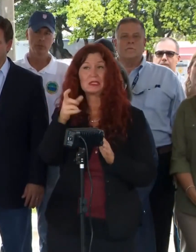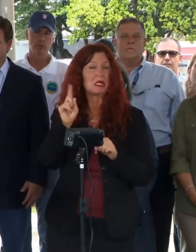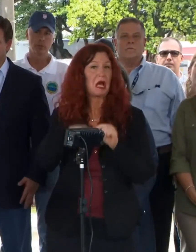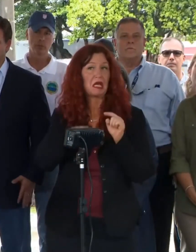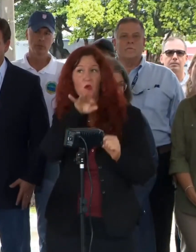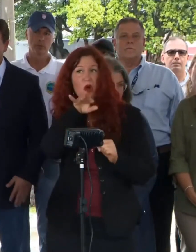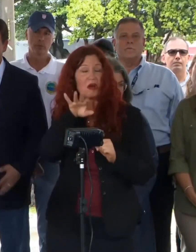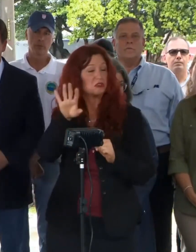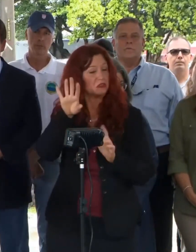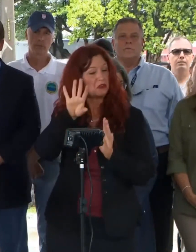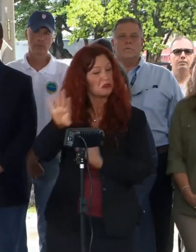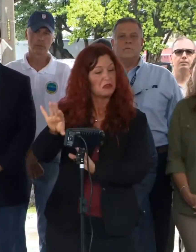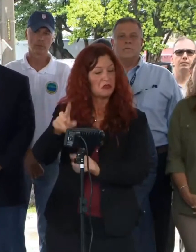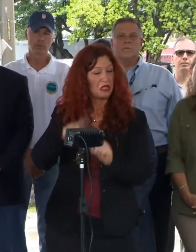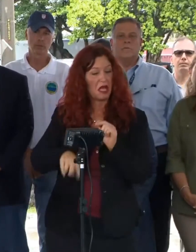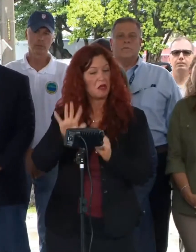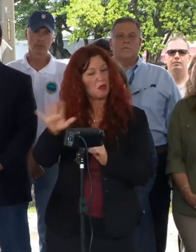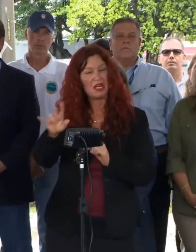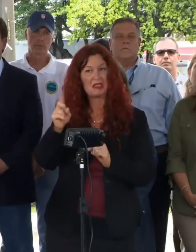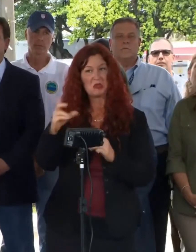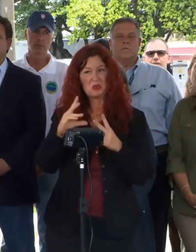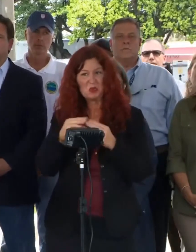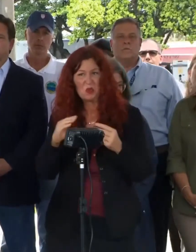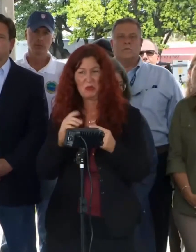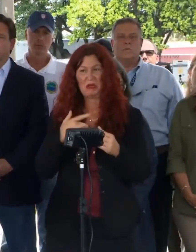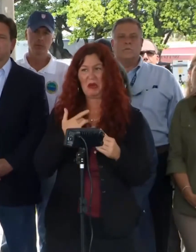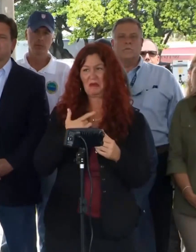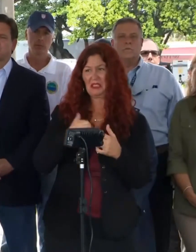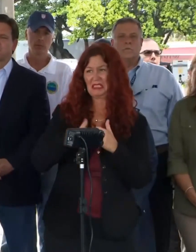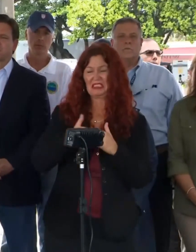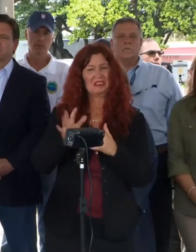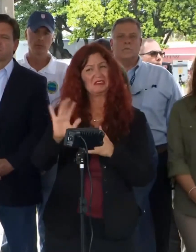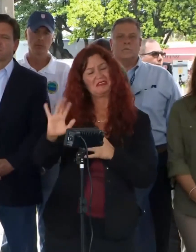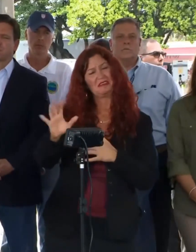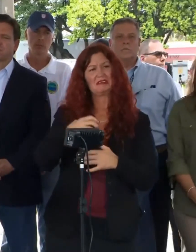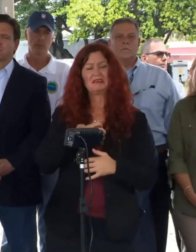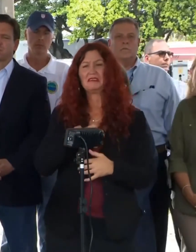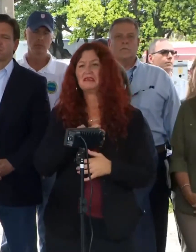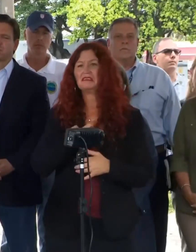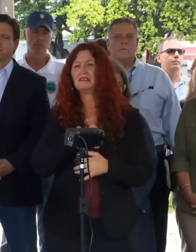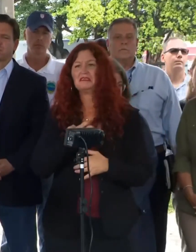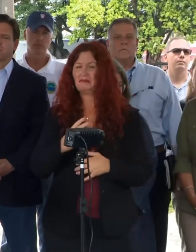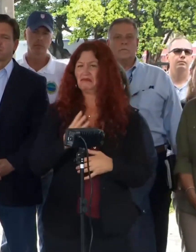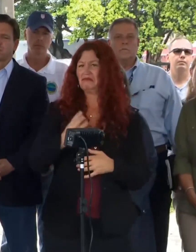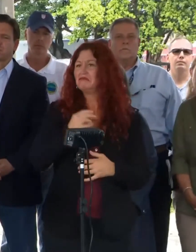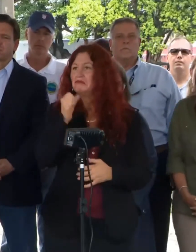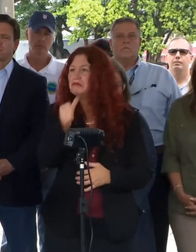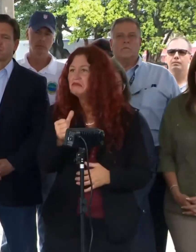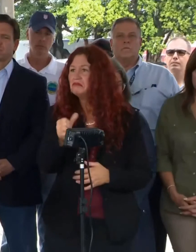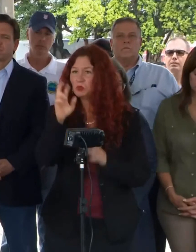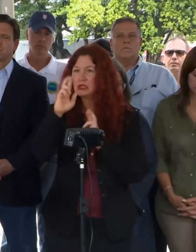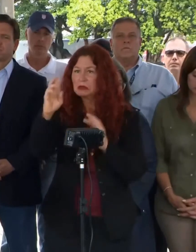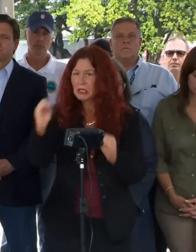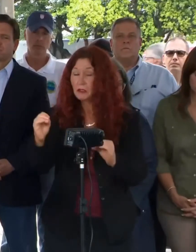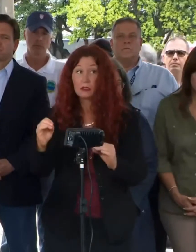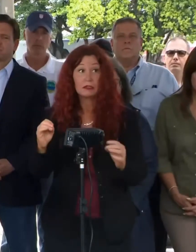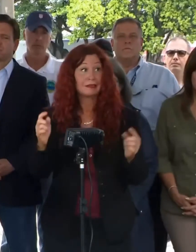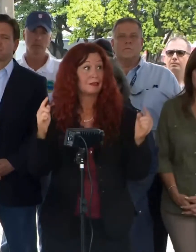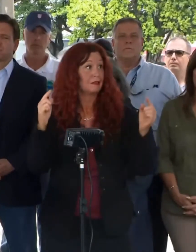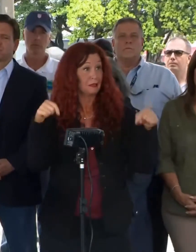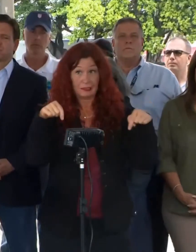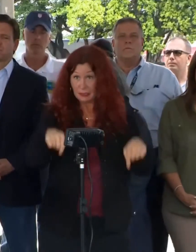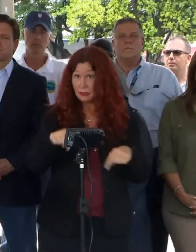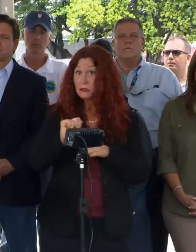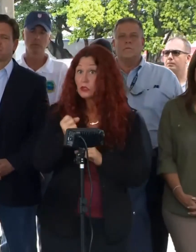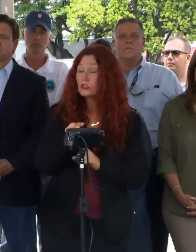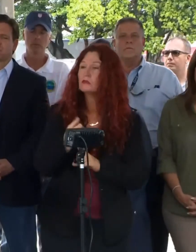presented. And I will tell you that I'm very proud of all of you in the work you've done. As I am proud of the first responders, as